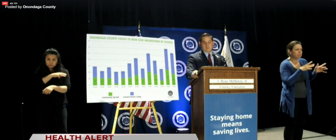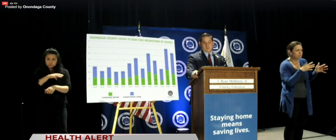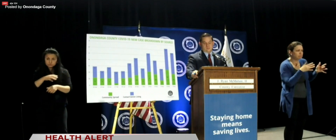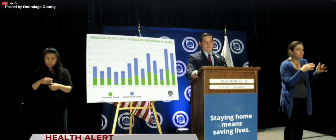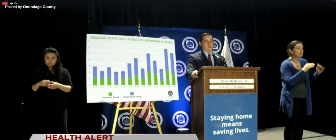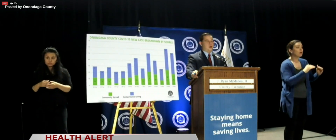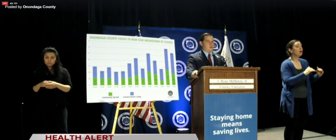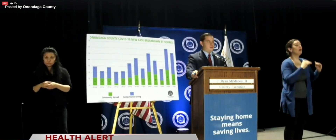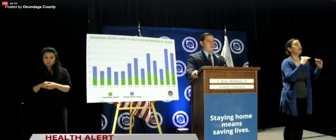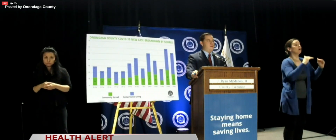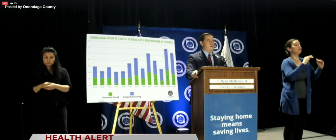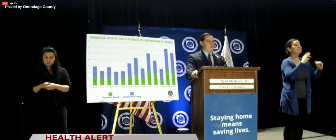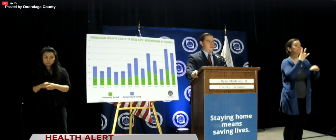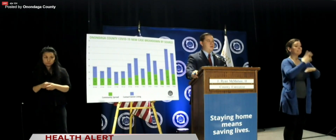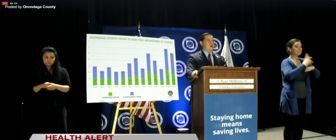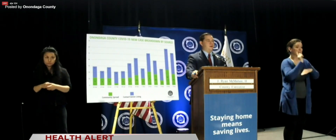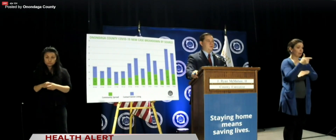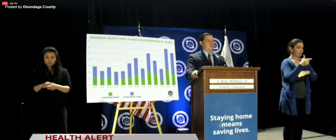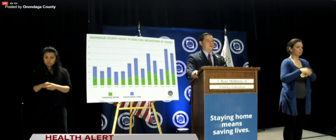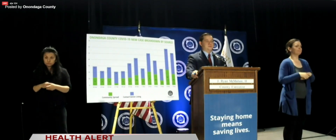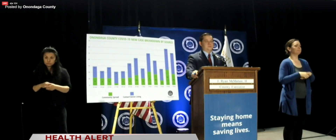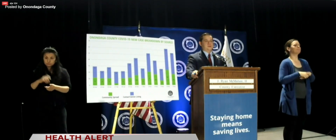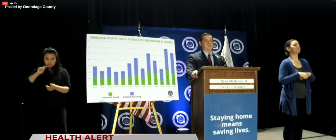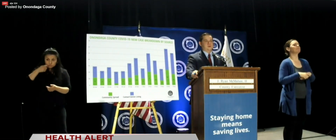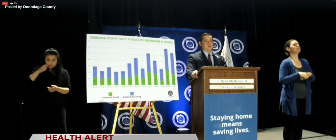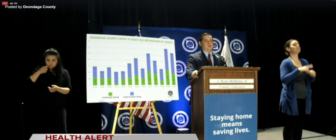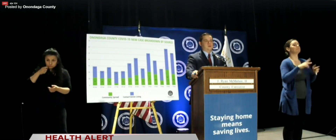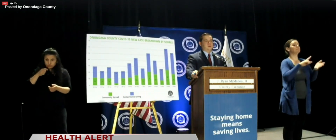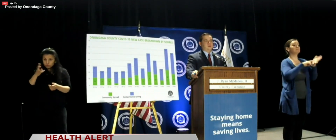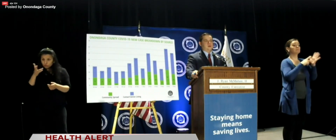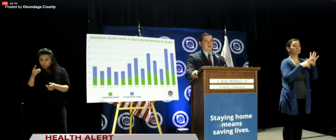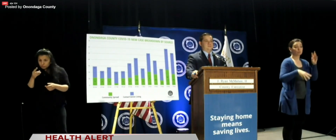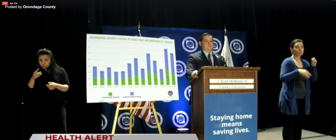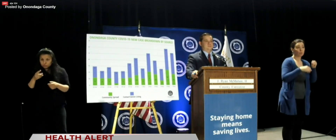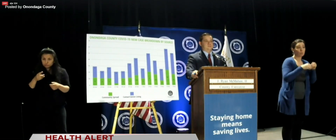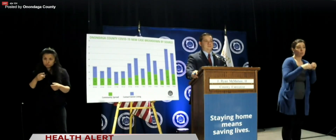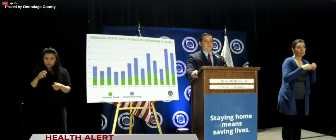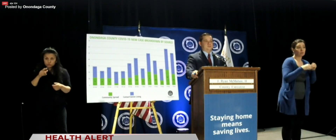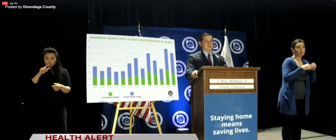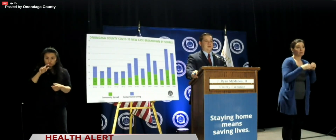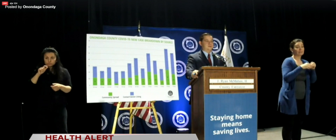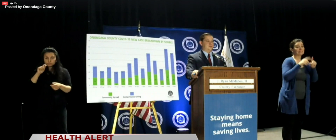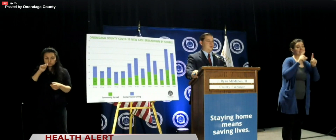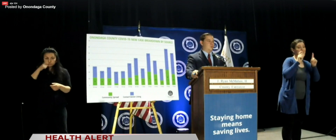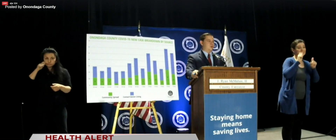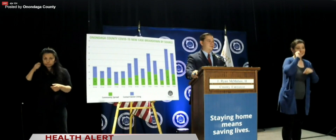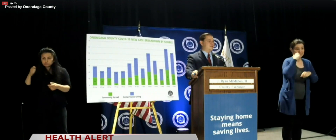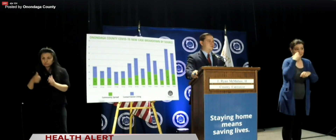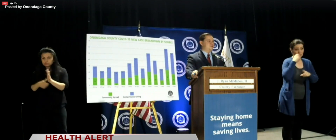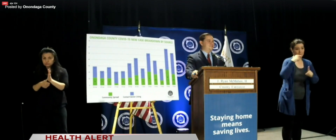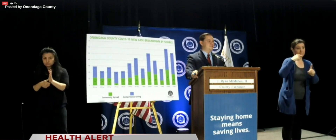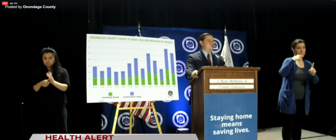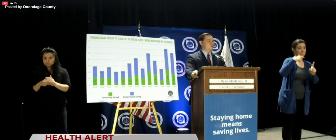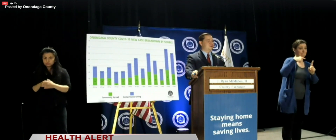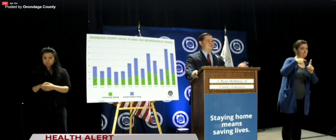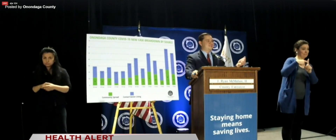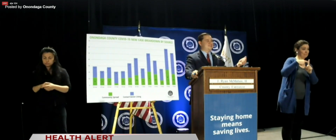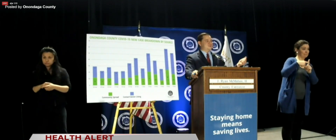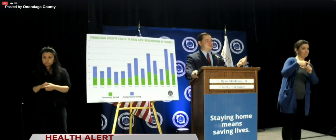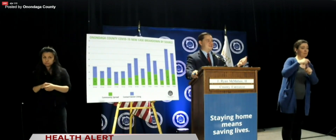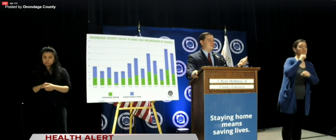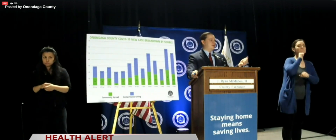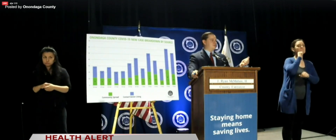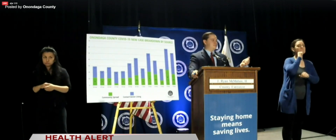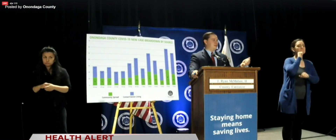of tests, not the Yeah. number of positive. Yeah, number of tests. And so it'd be nice to know what